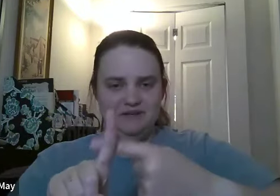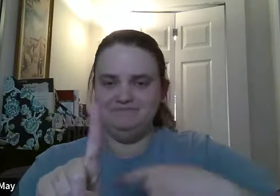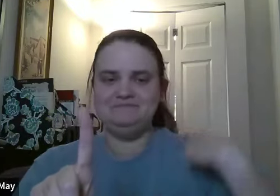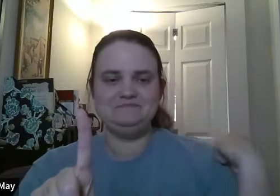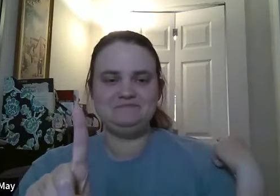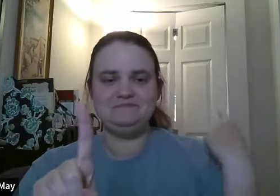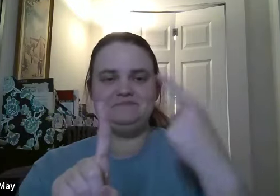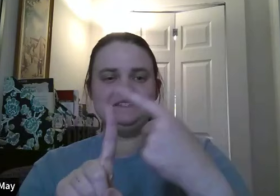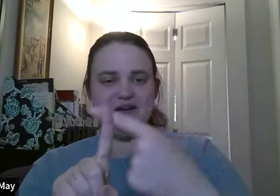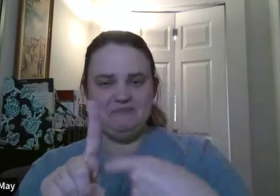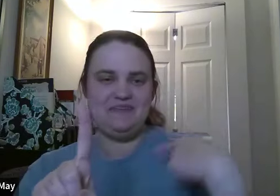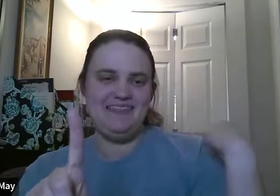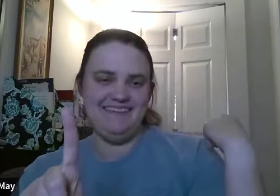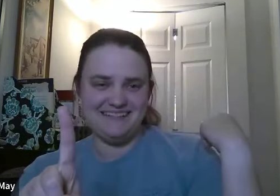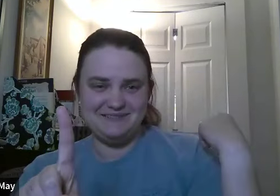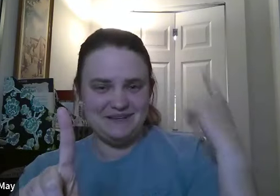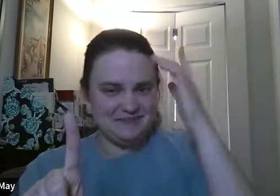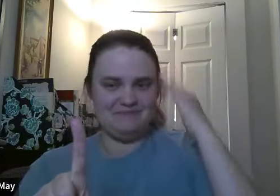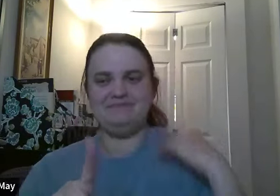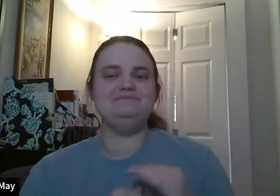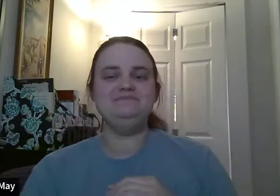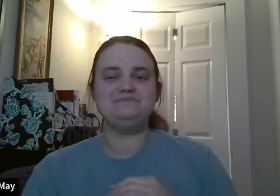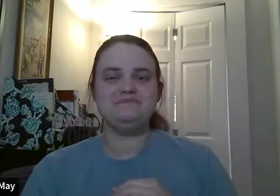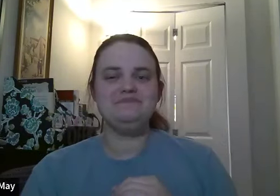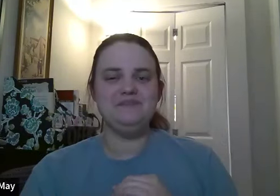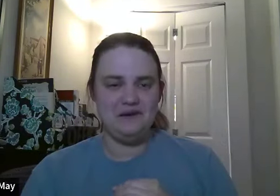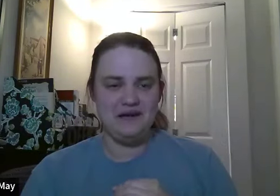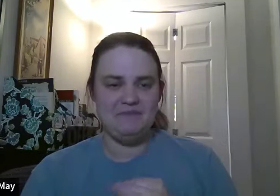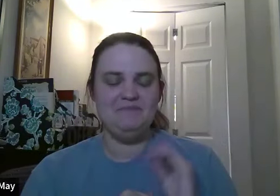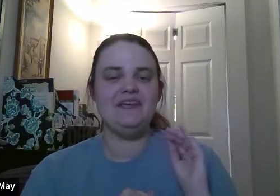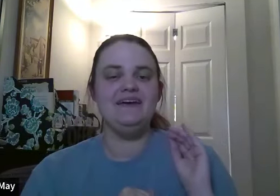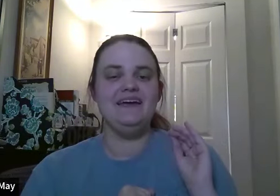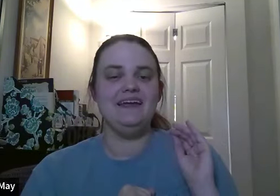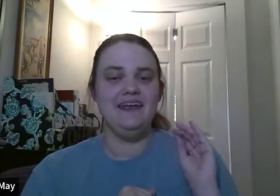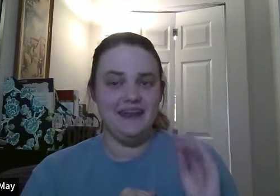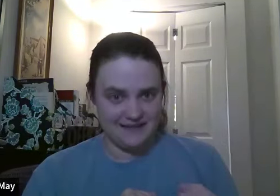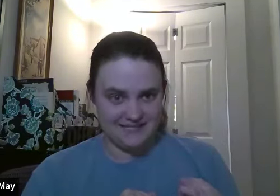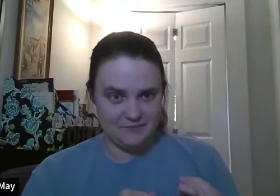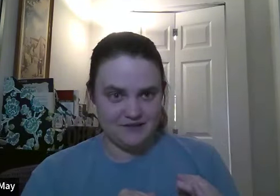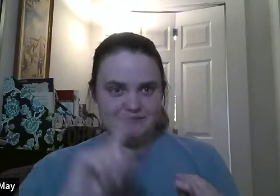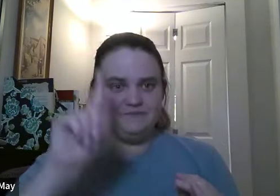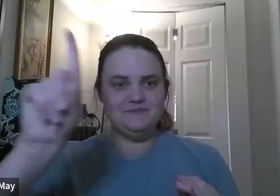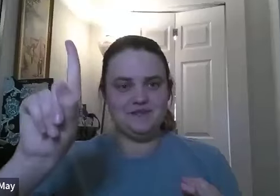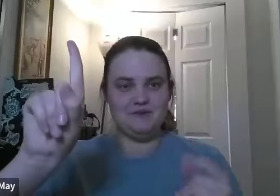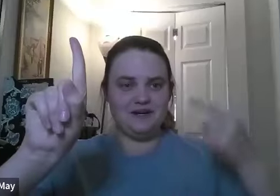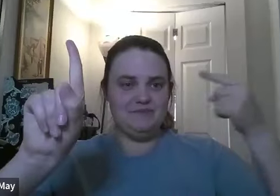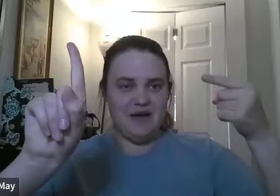common. So, last month. Okay. Next month. So we're going to be back